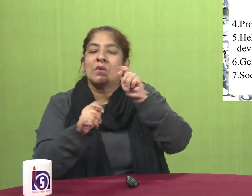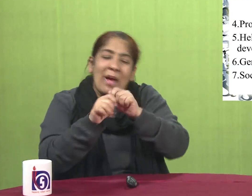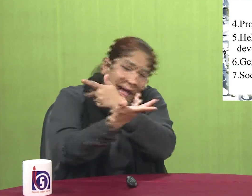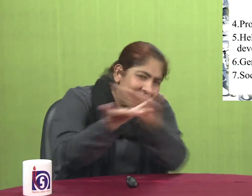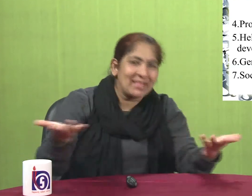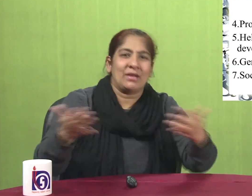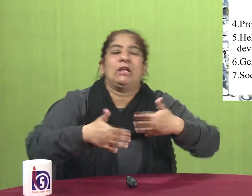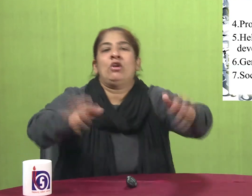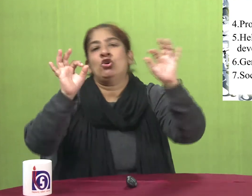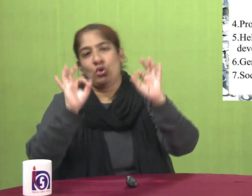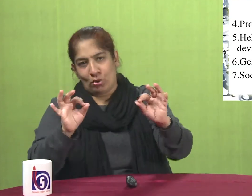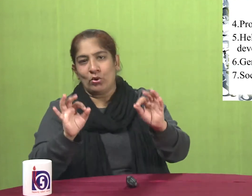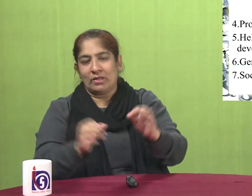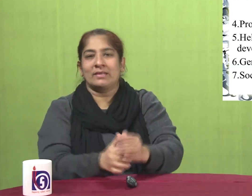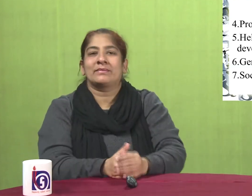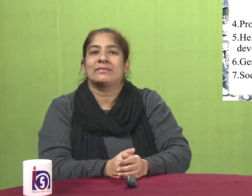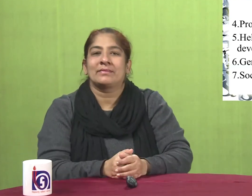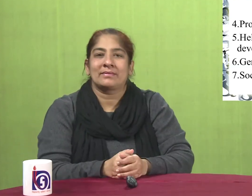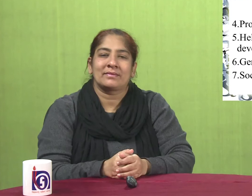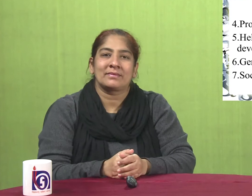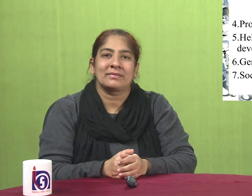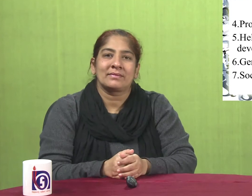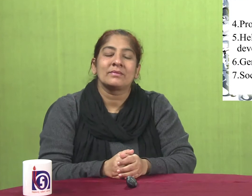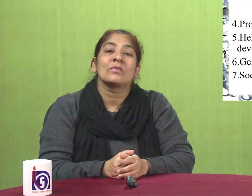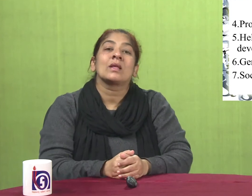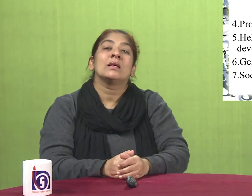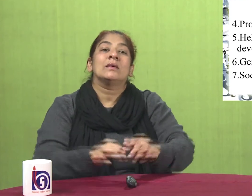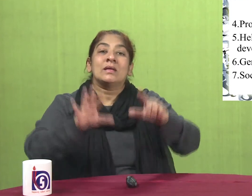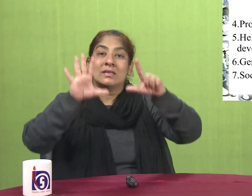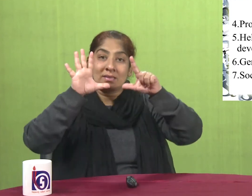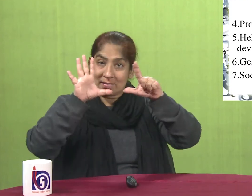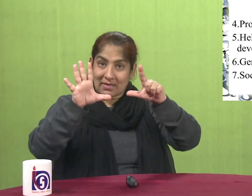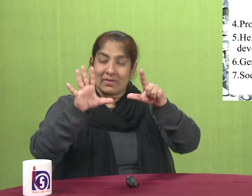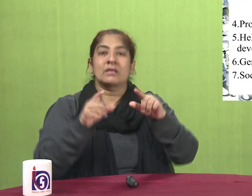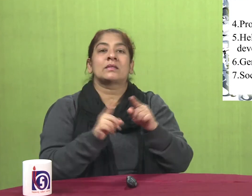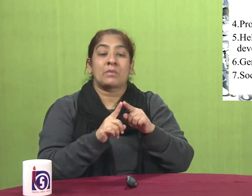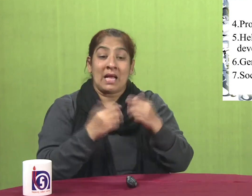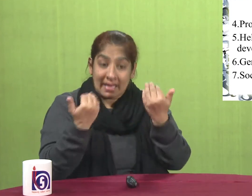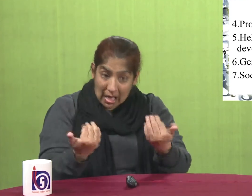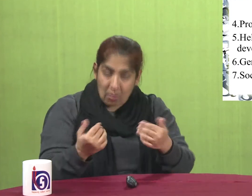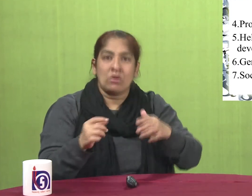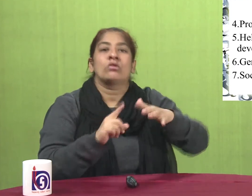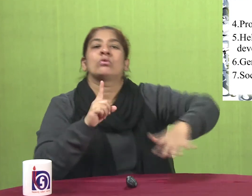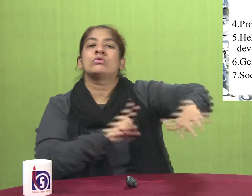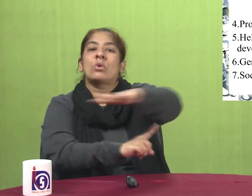employed due to insurance and insurance companies. Seventh is